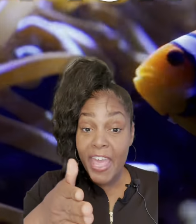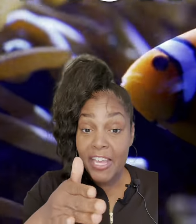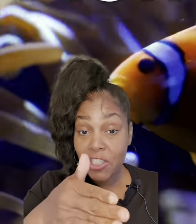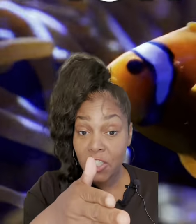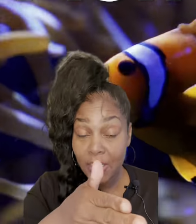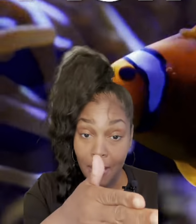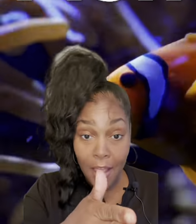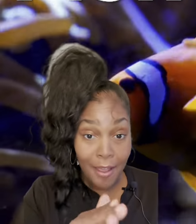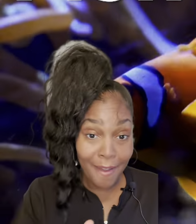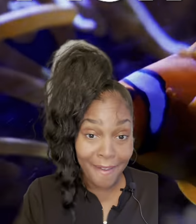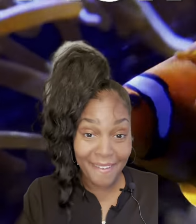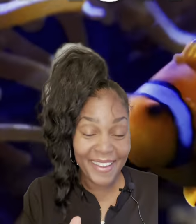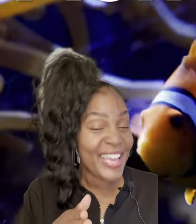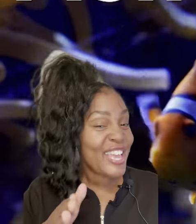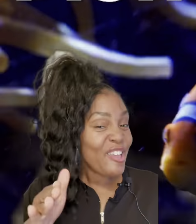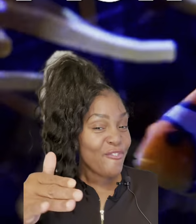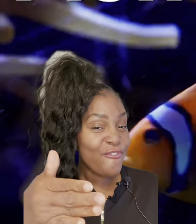Fish.